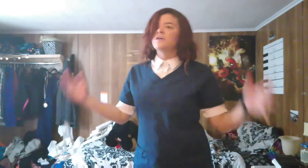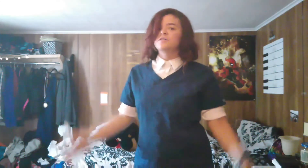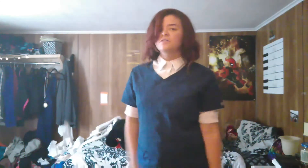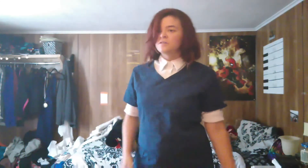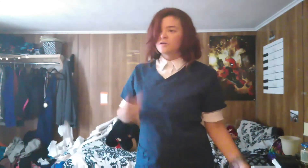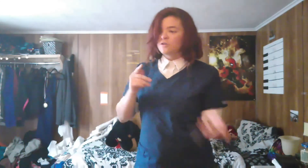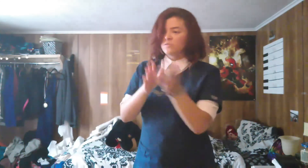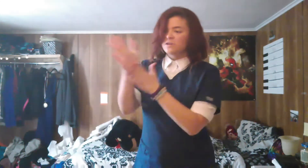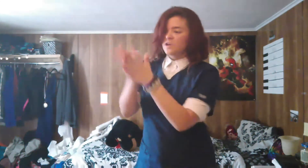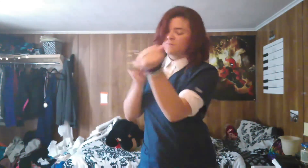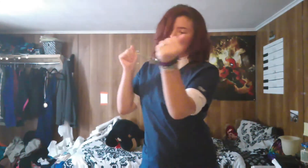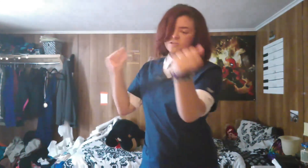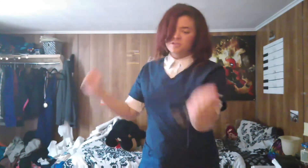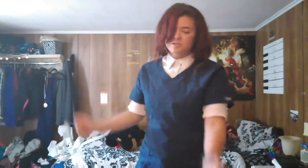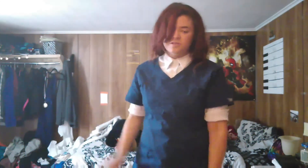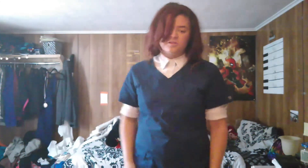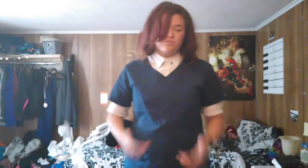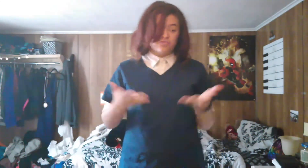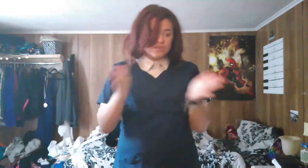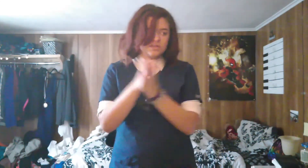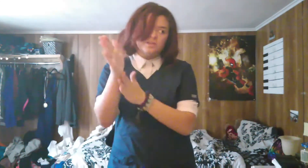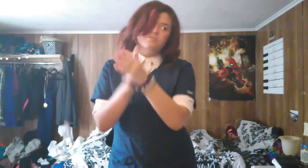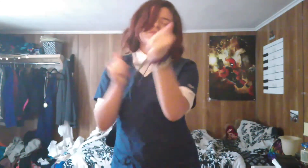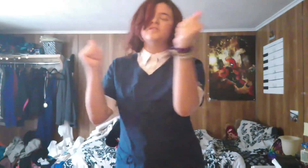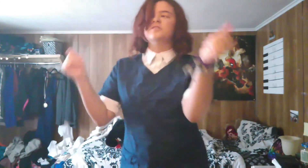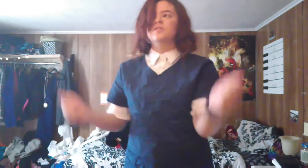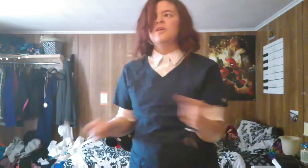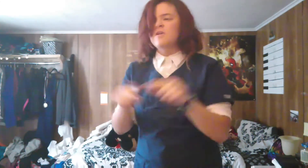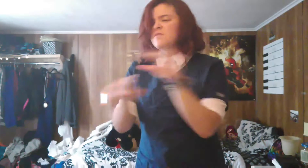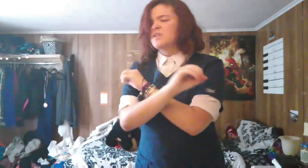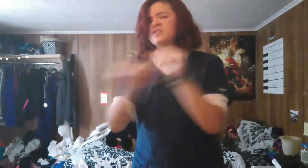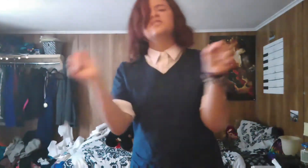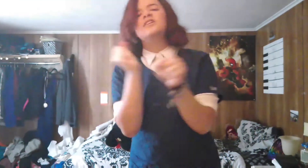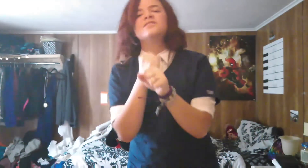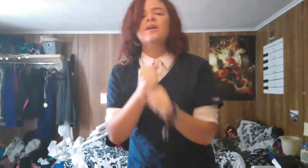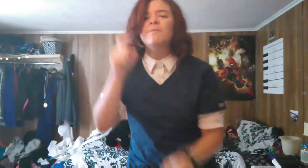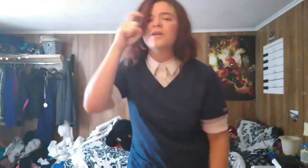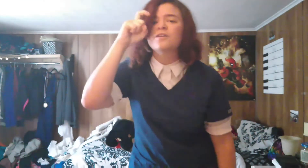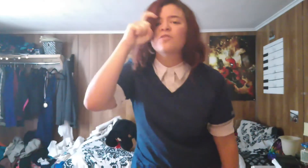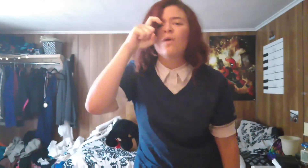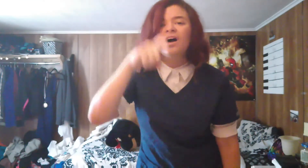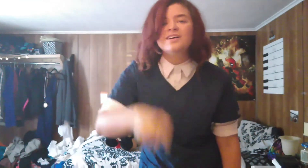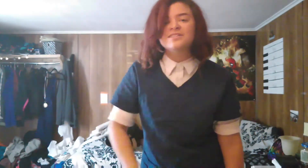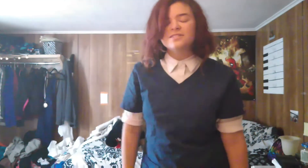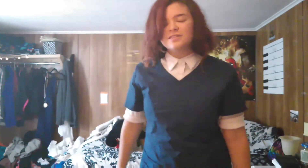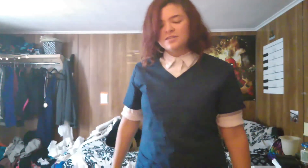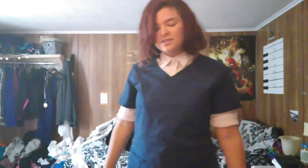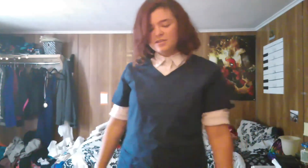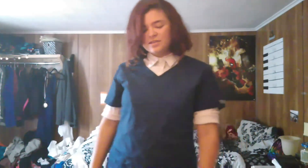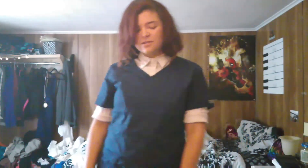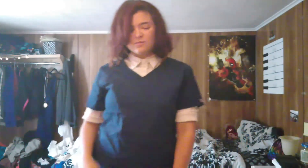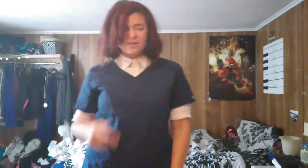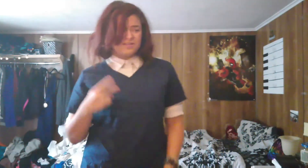fine. Or damaged. Really damaged. But that does not make us wise. We're not